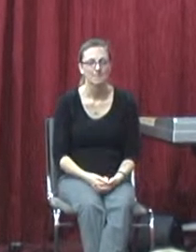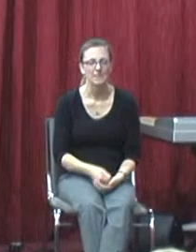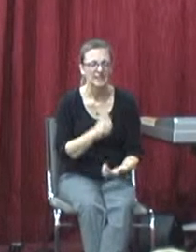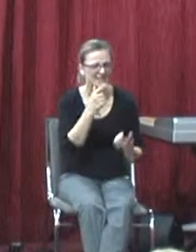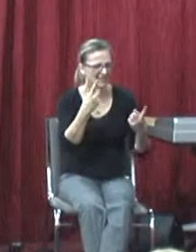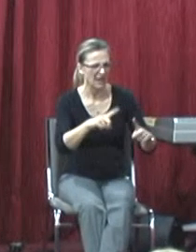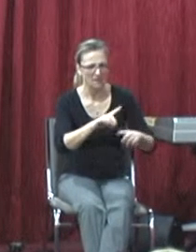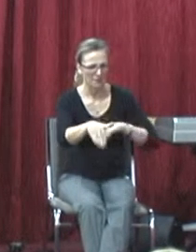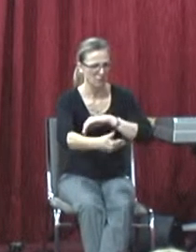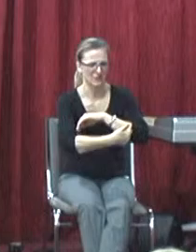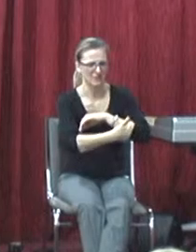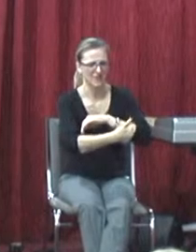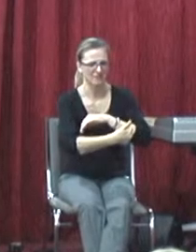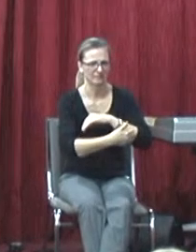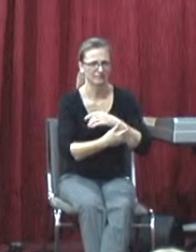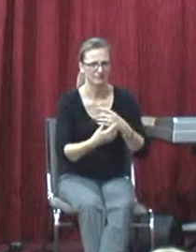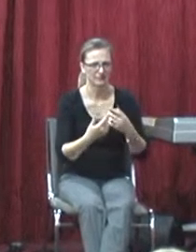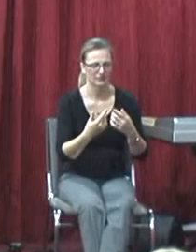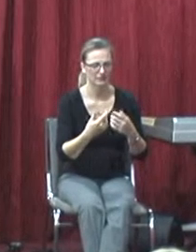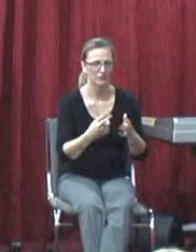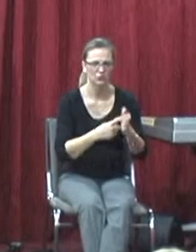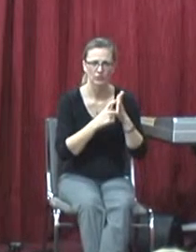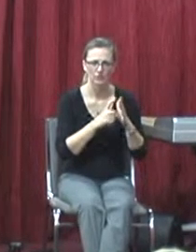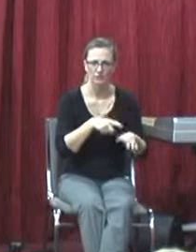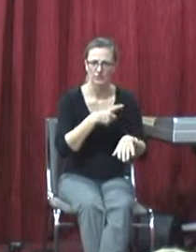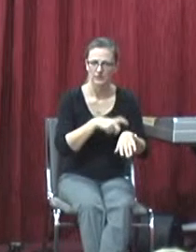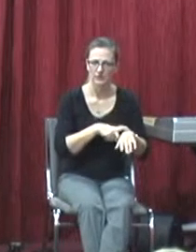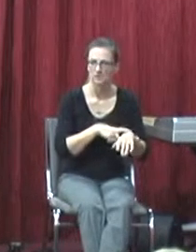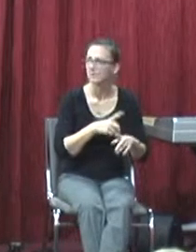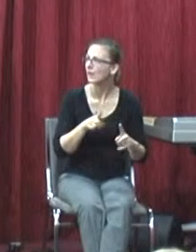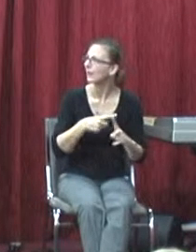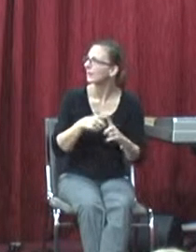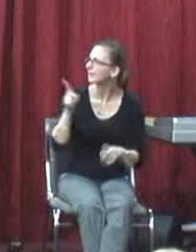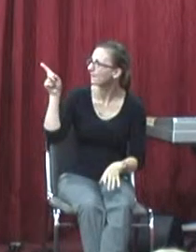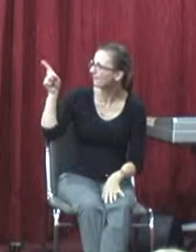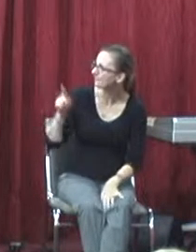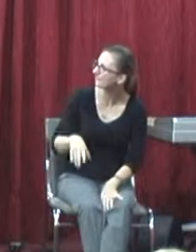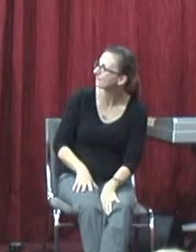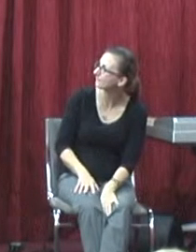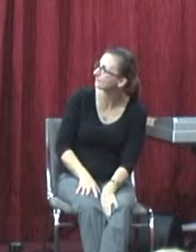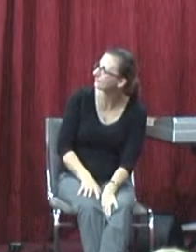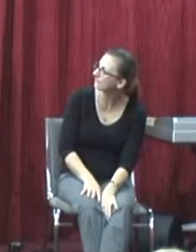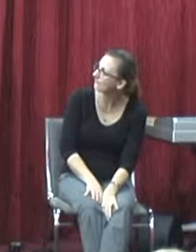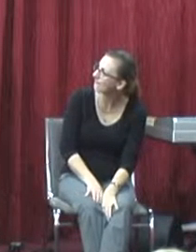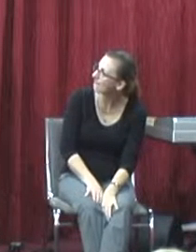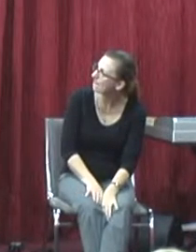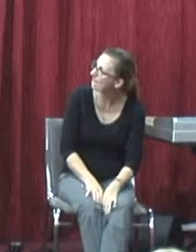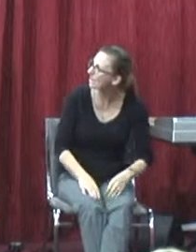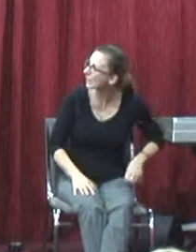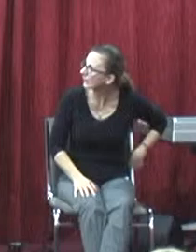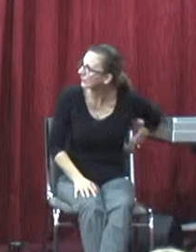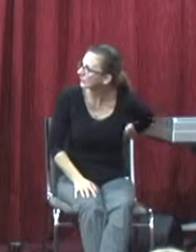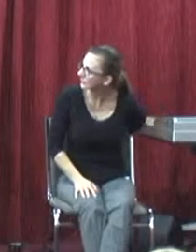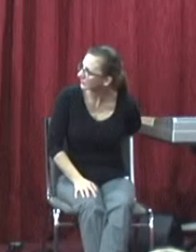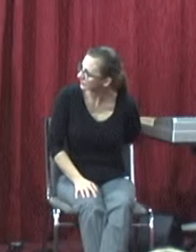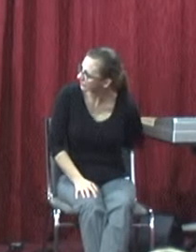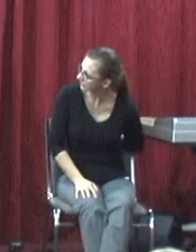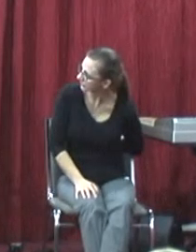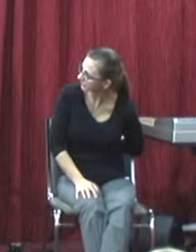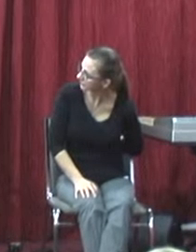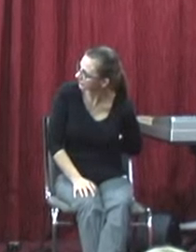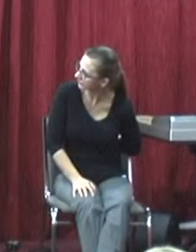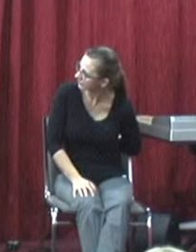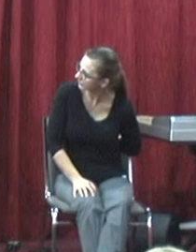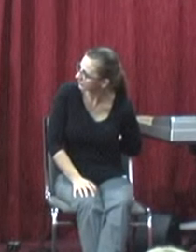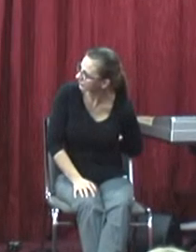was a great trust. And then we find something very interesting. Now, Joseph was handsome in form and handsome in